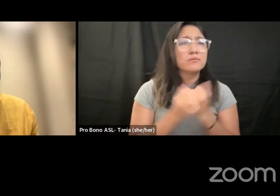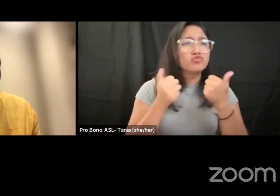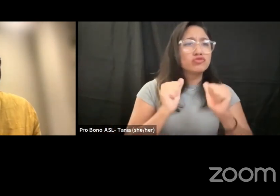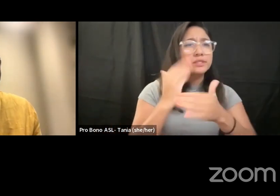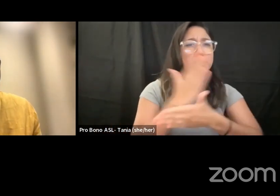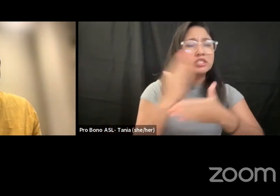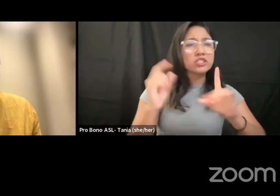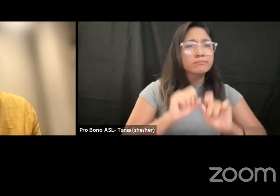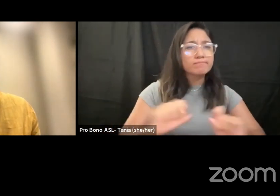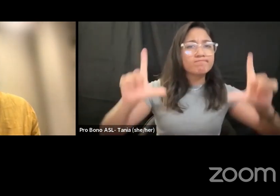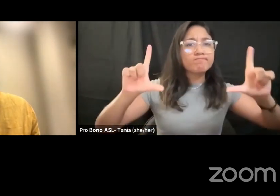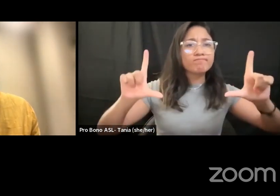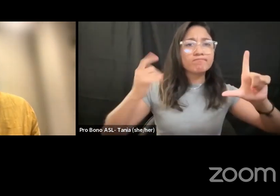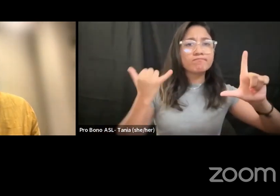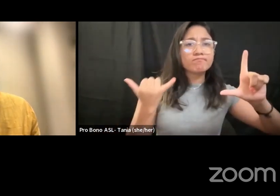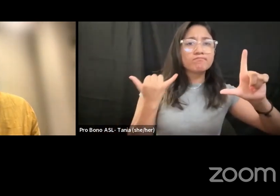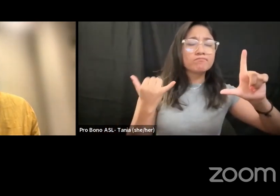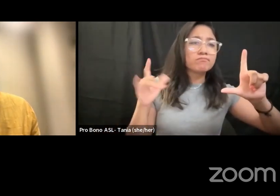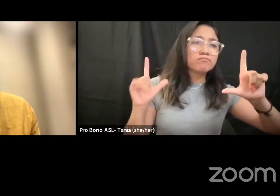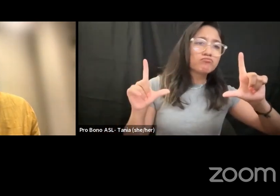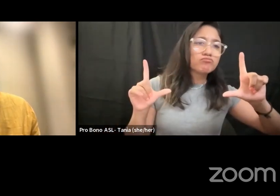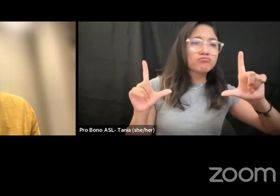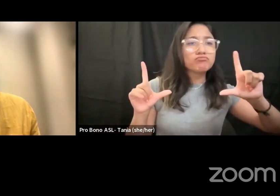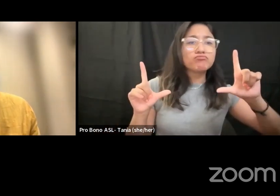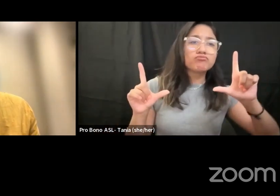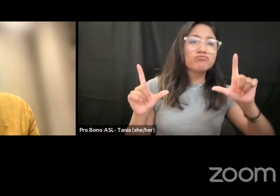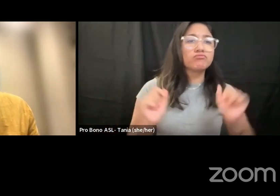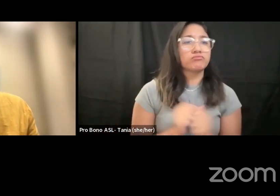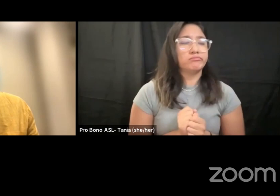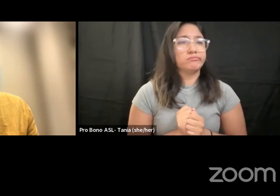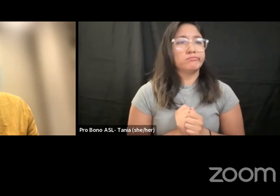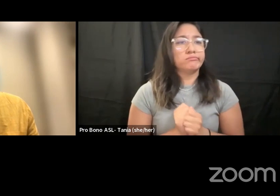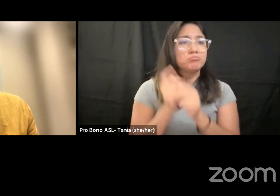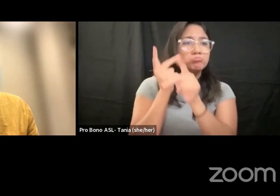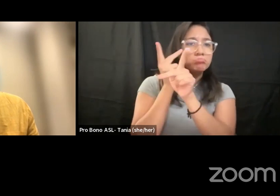um